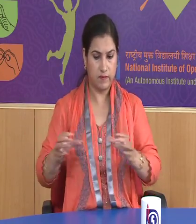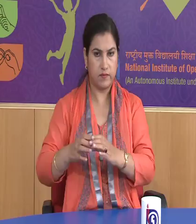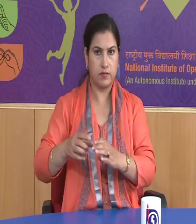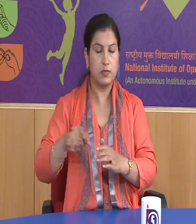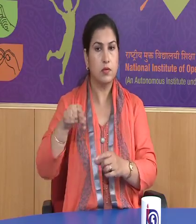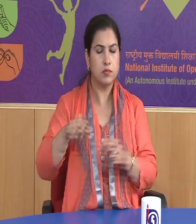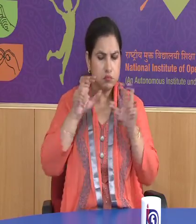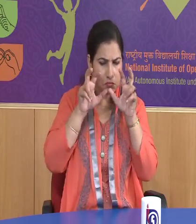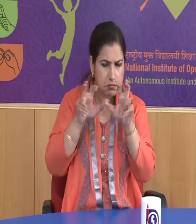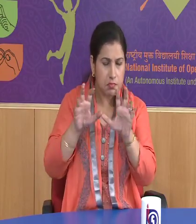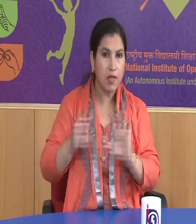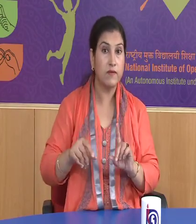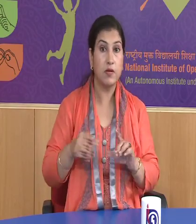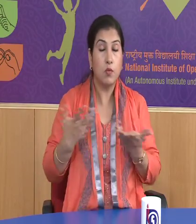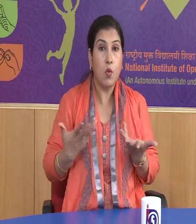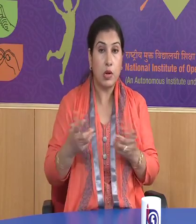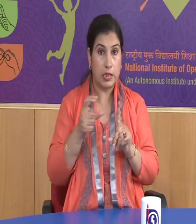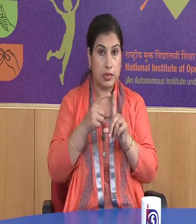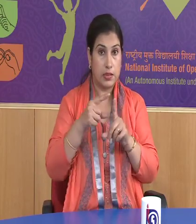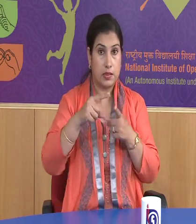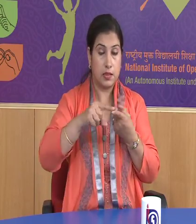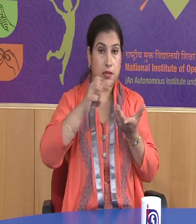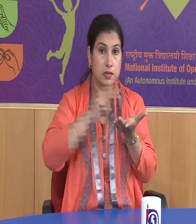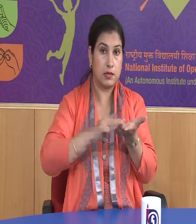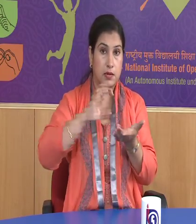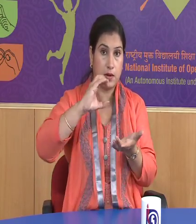that democracies believe in peace.